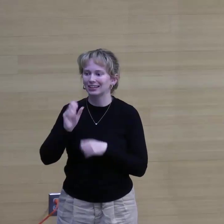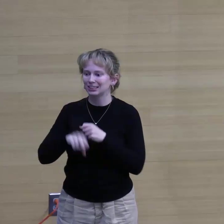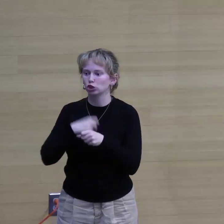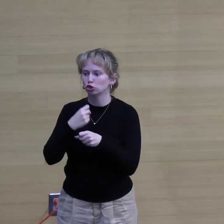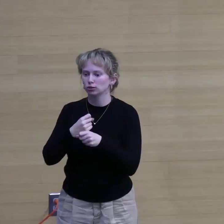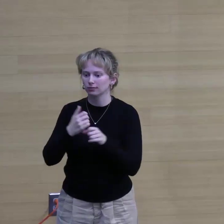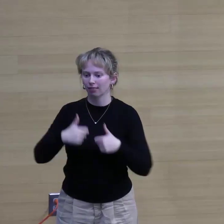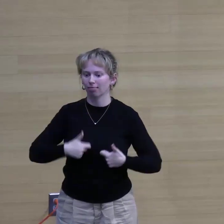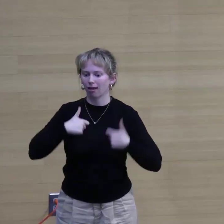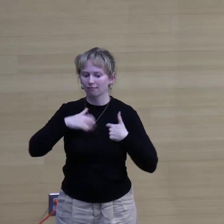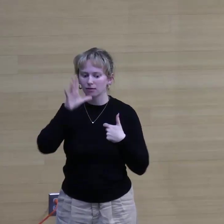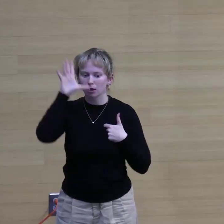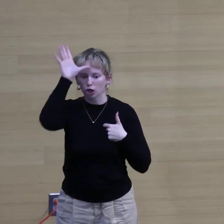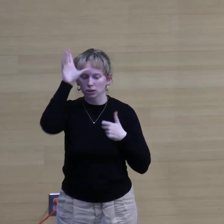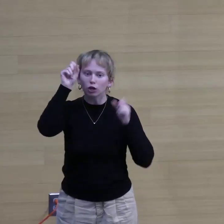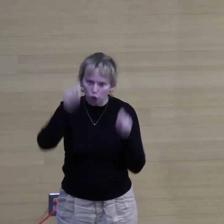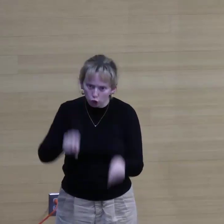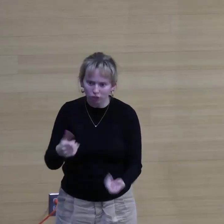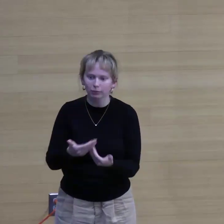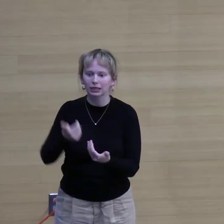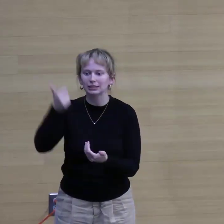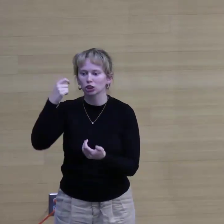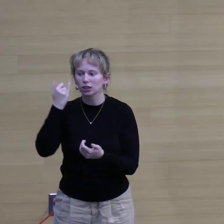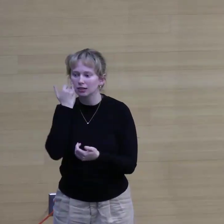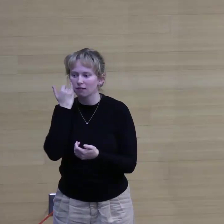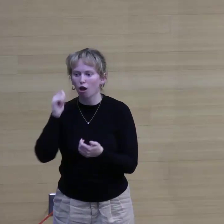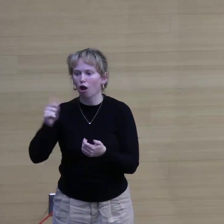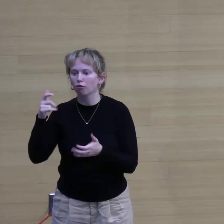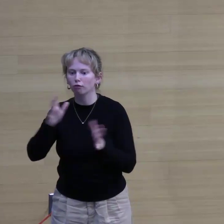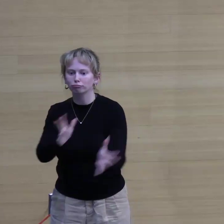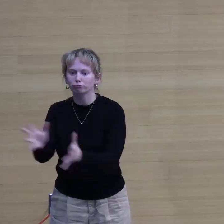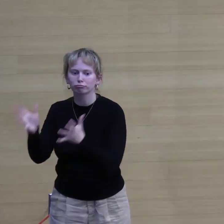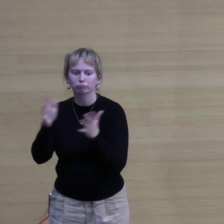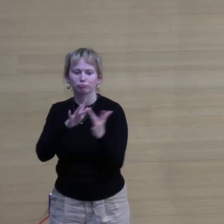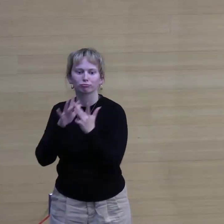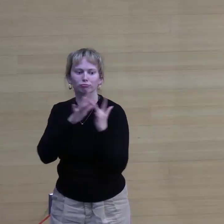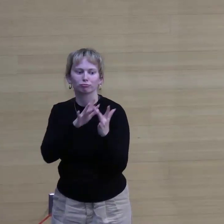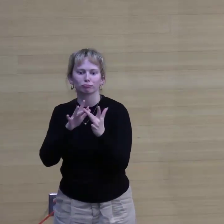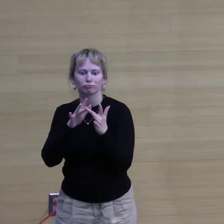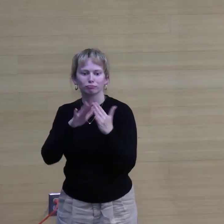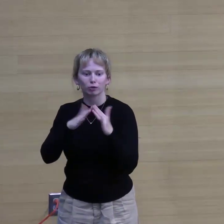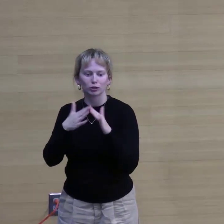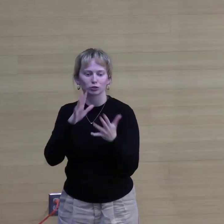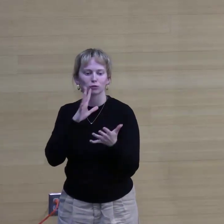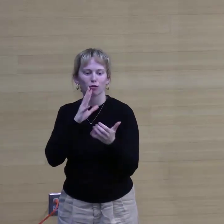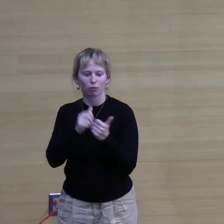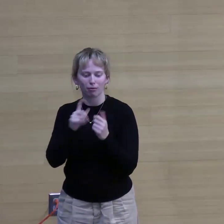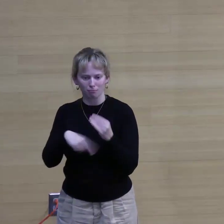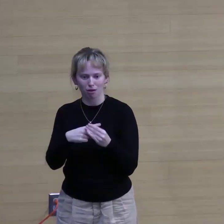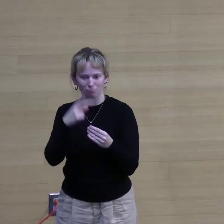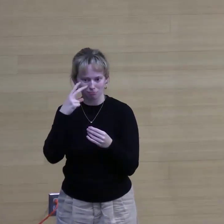my child would have been so much easier if I had had other blind people to talk to about that.